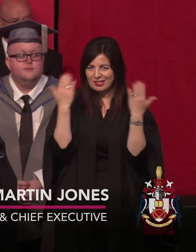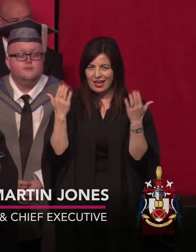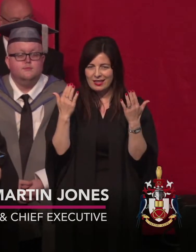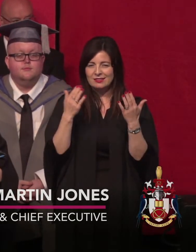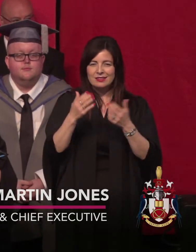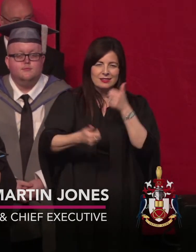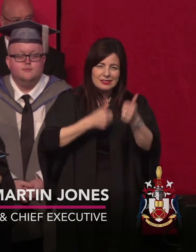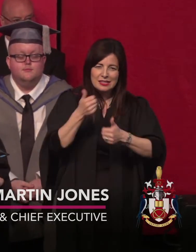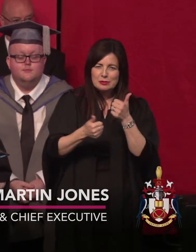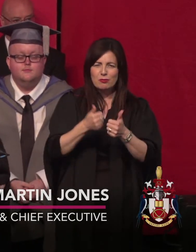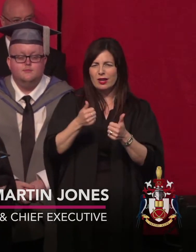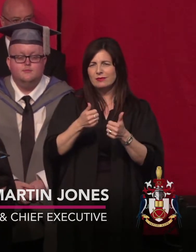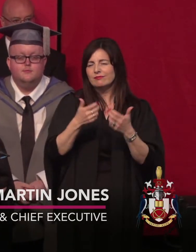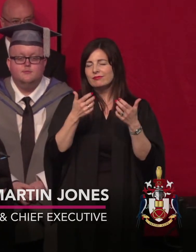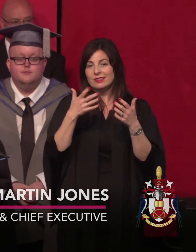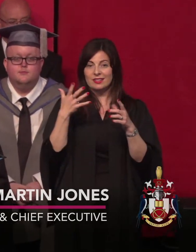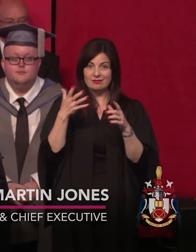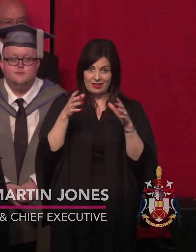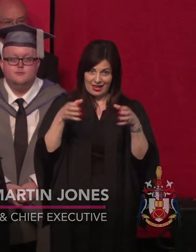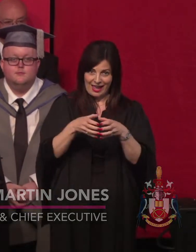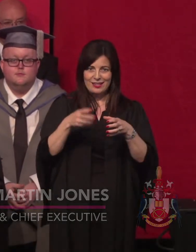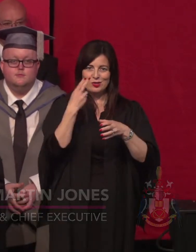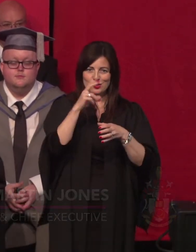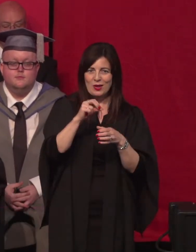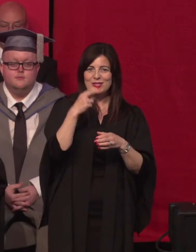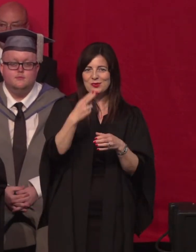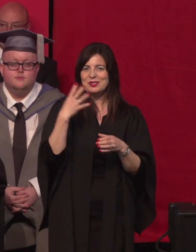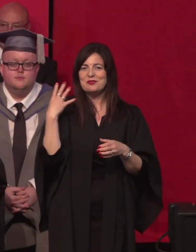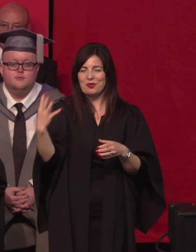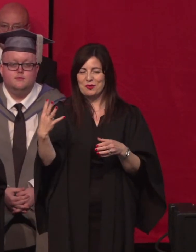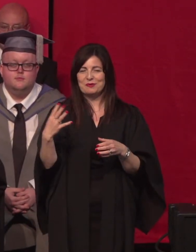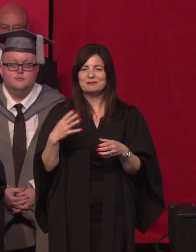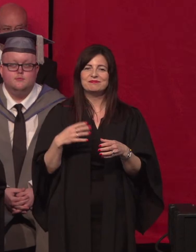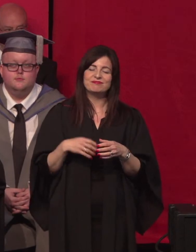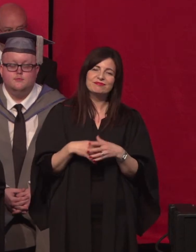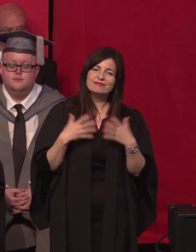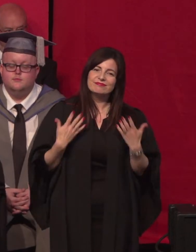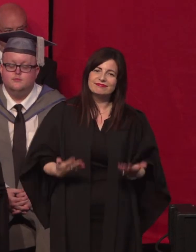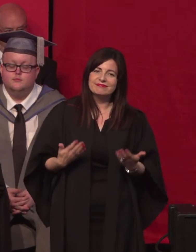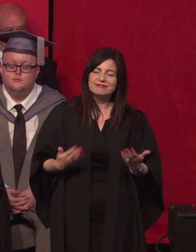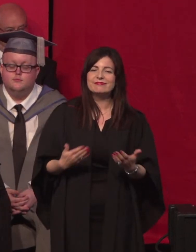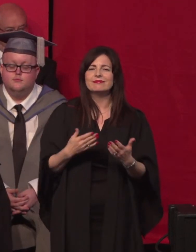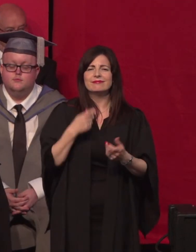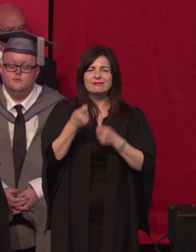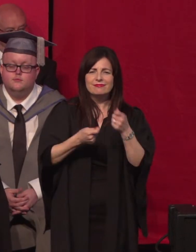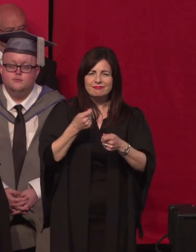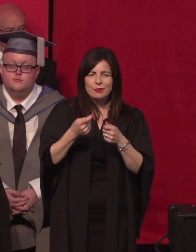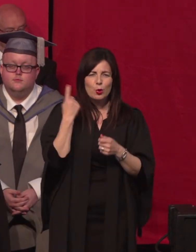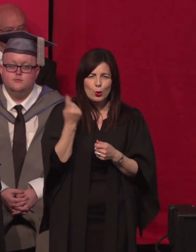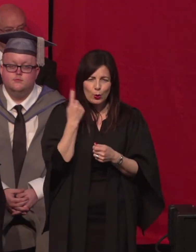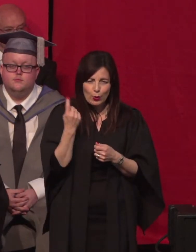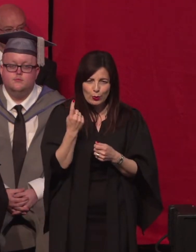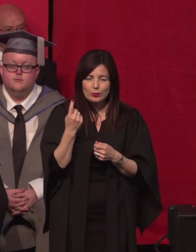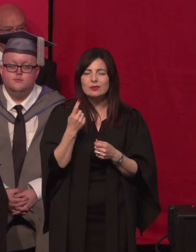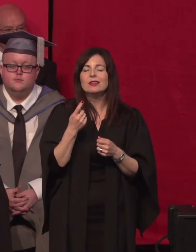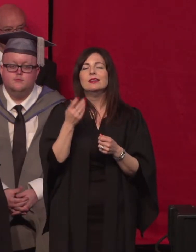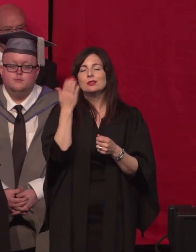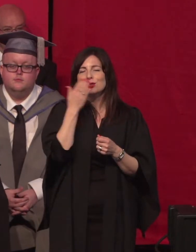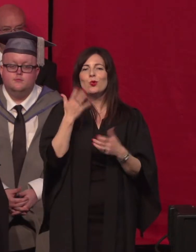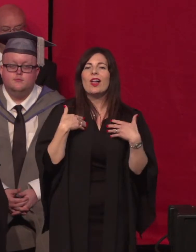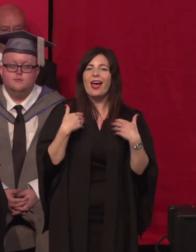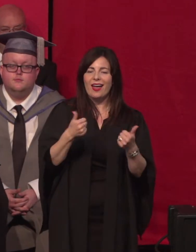a celebration of achievement of our class of 2024. Today, we mark the success of graduands from the School of